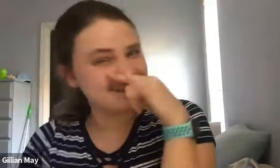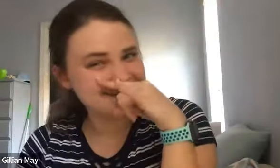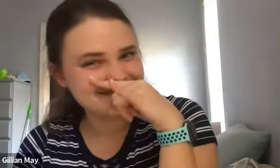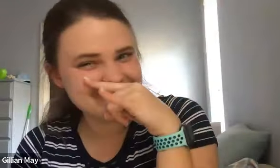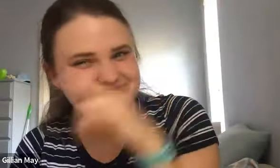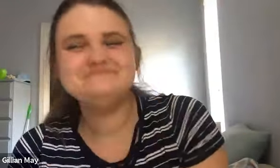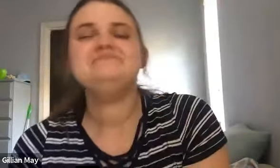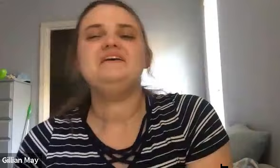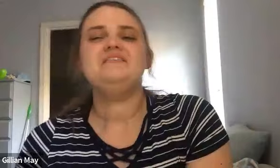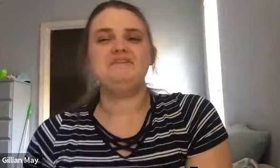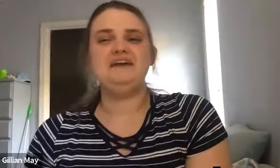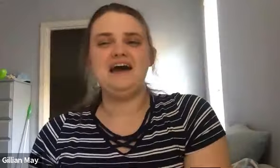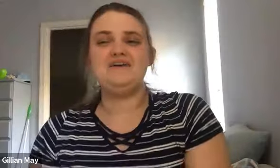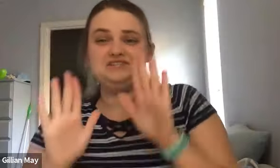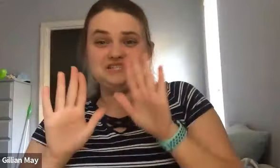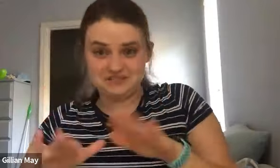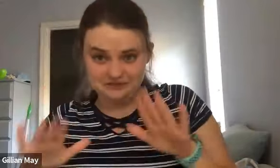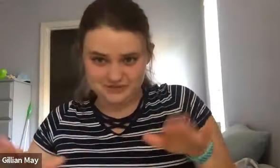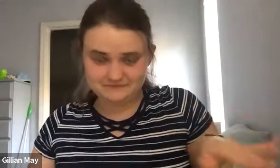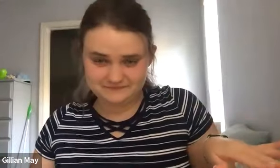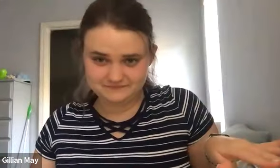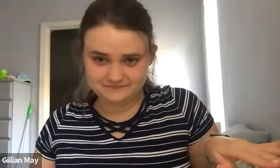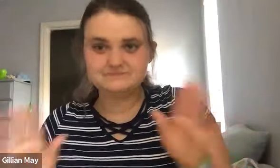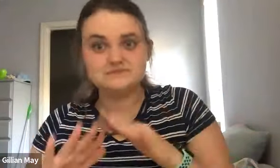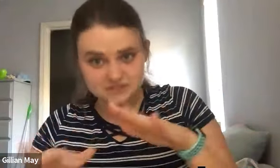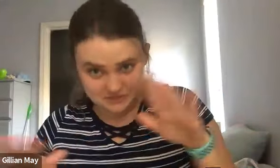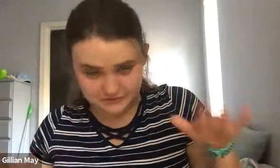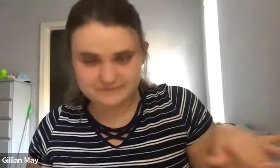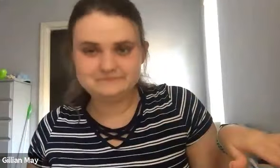kids. Then we have children.